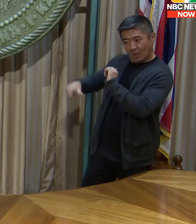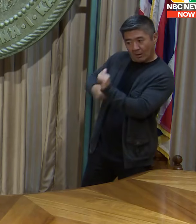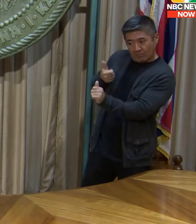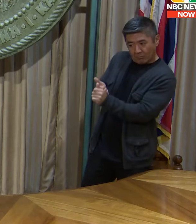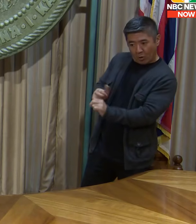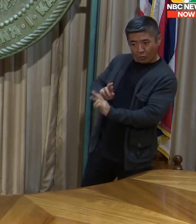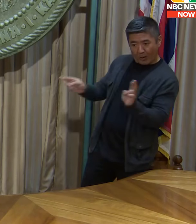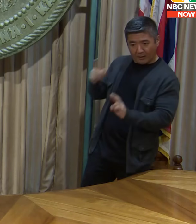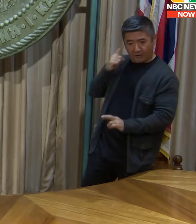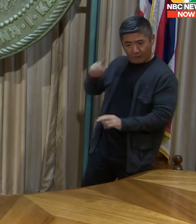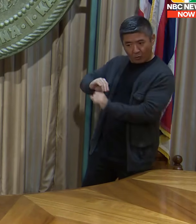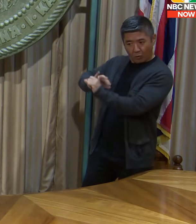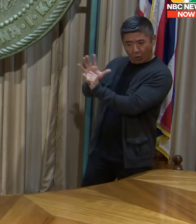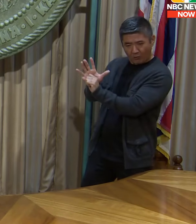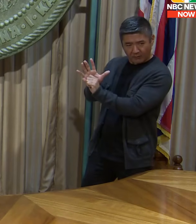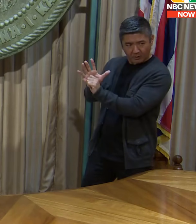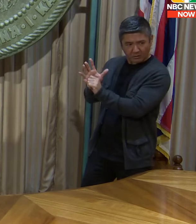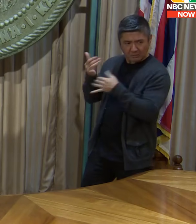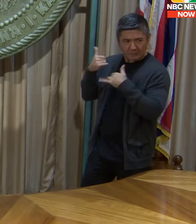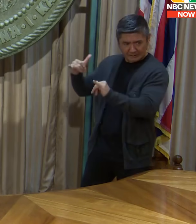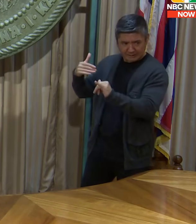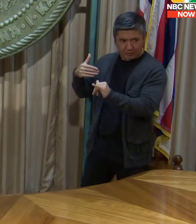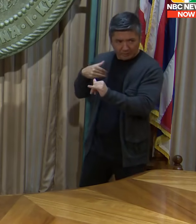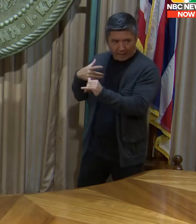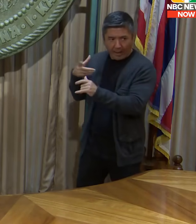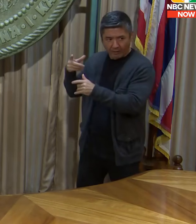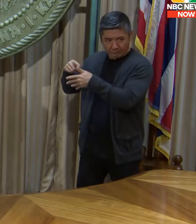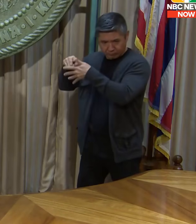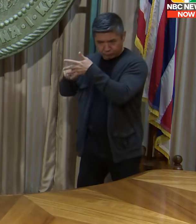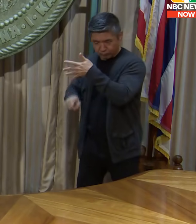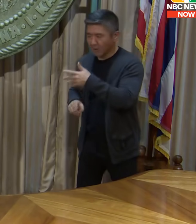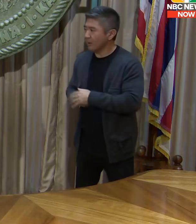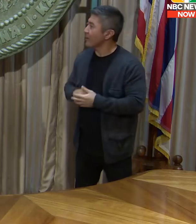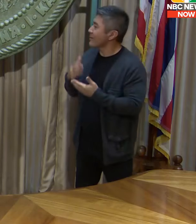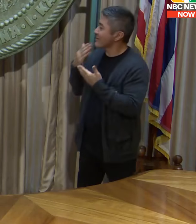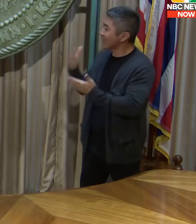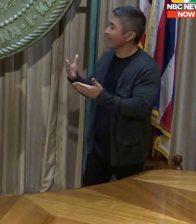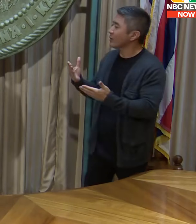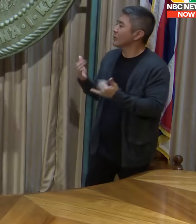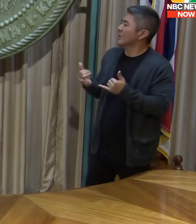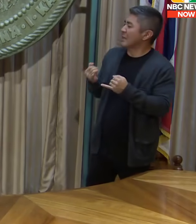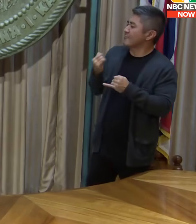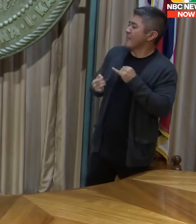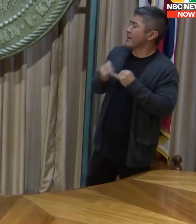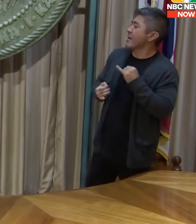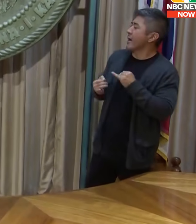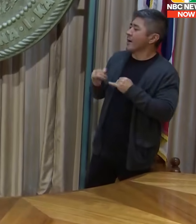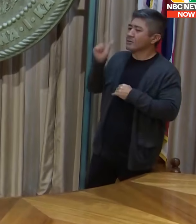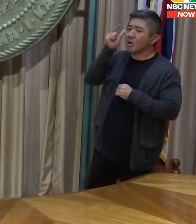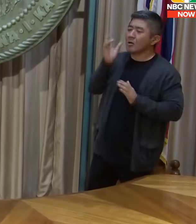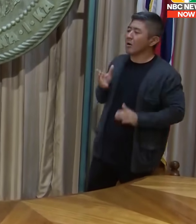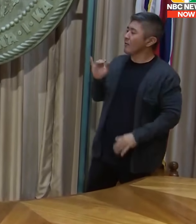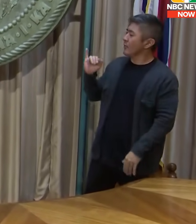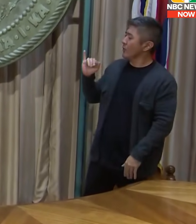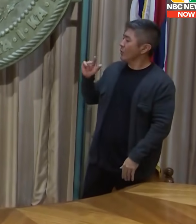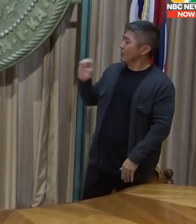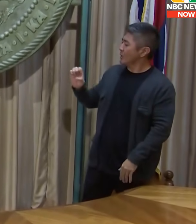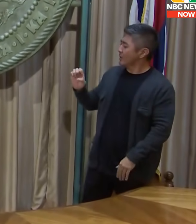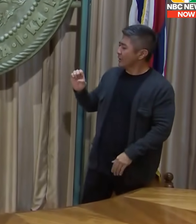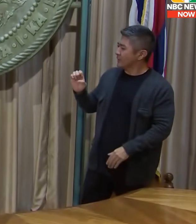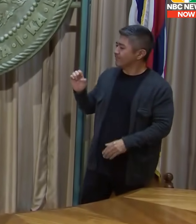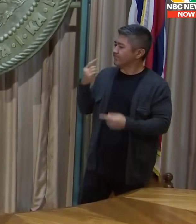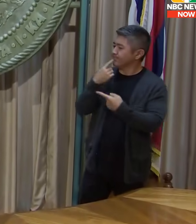have here in Hawaii. Thank you, Lieutenant Governor. And we're going to wrap up right now. Governor Ige has some closing